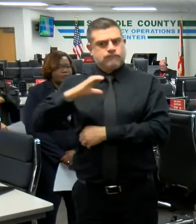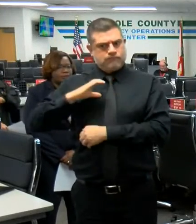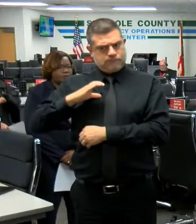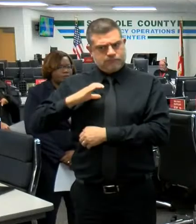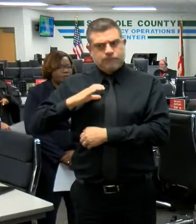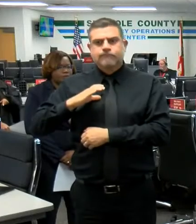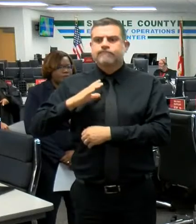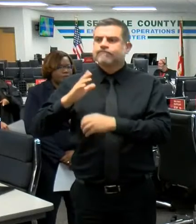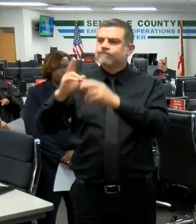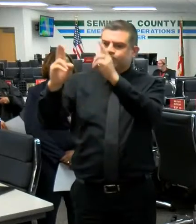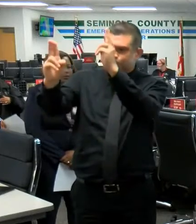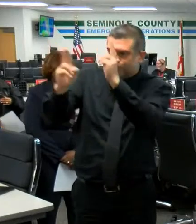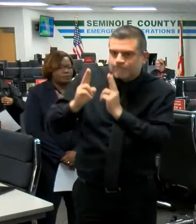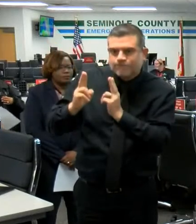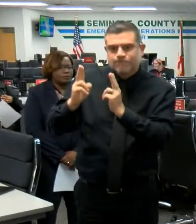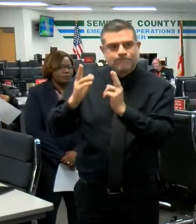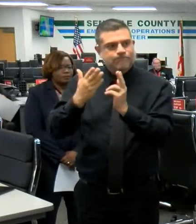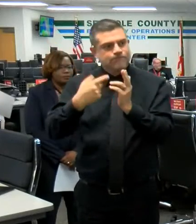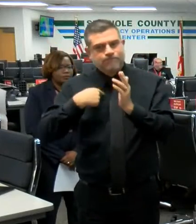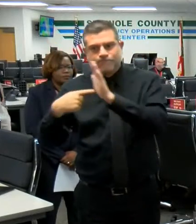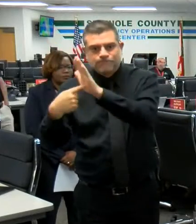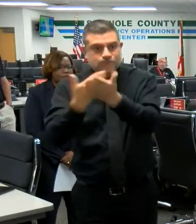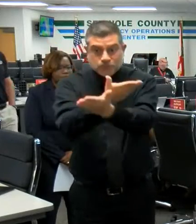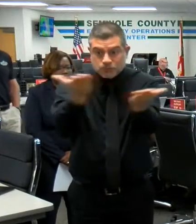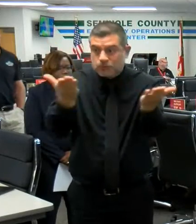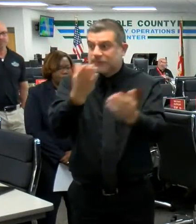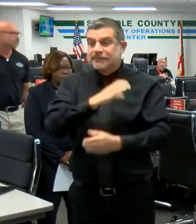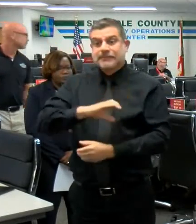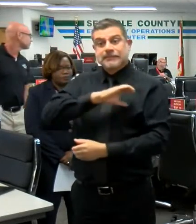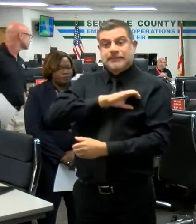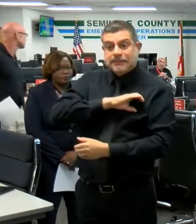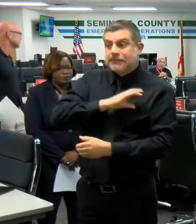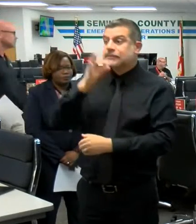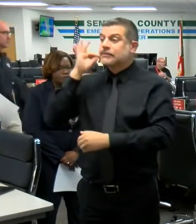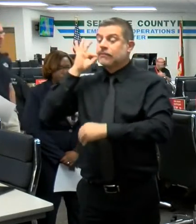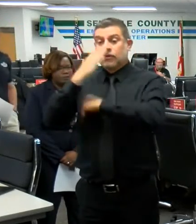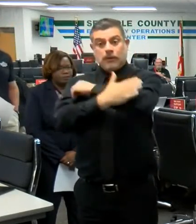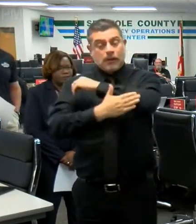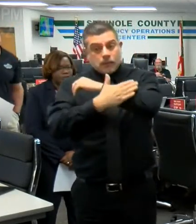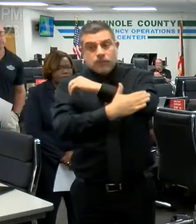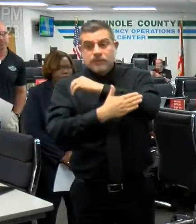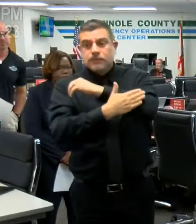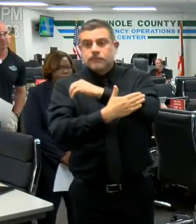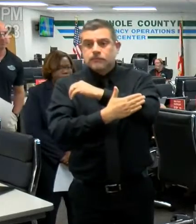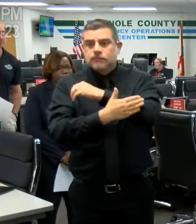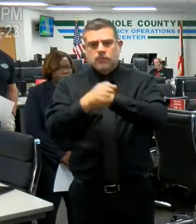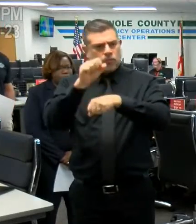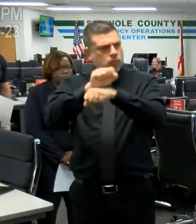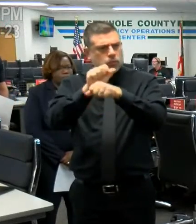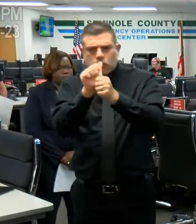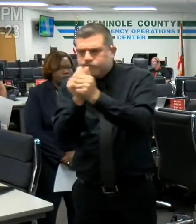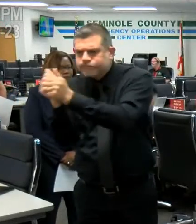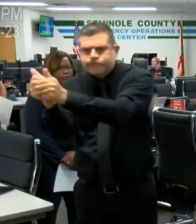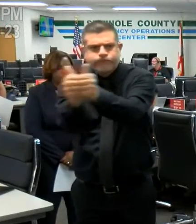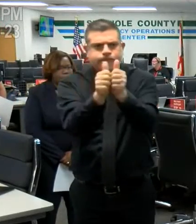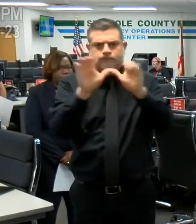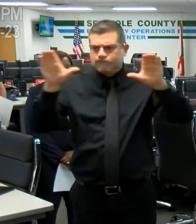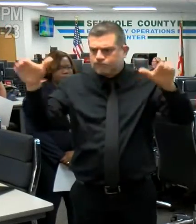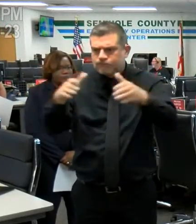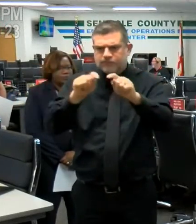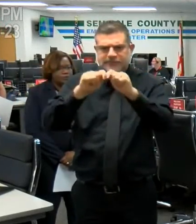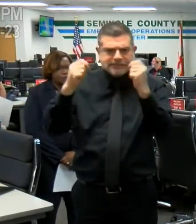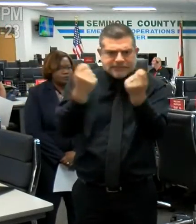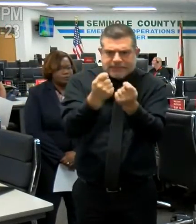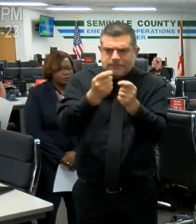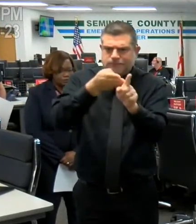represent you, the citizens of Seminole County, working alongside an amazing team of emergency management professionals, everyone from